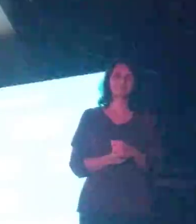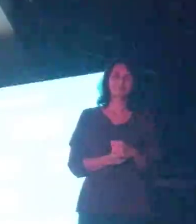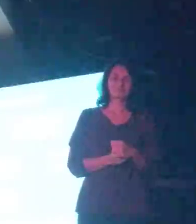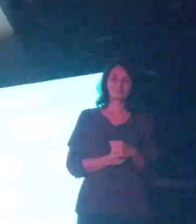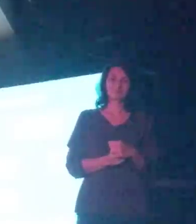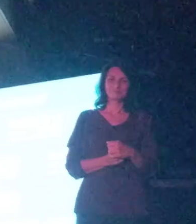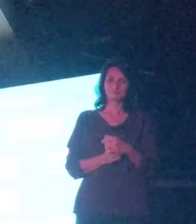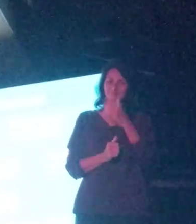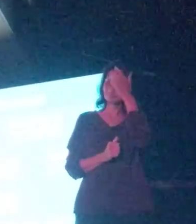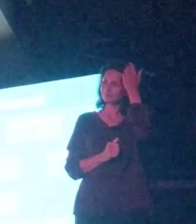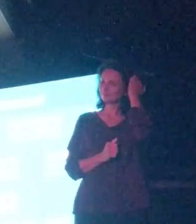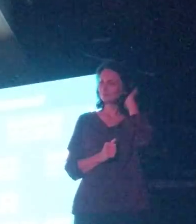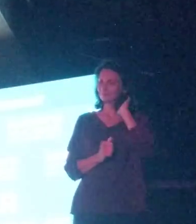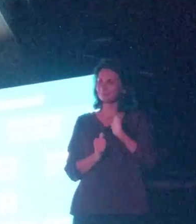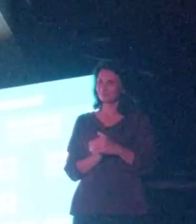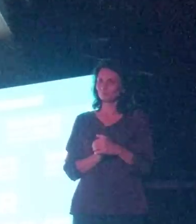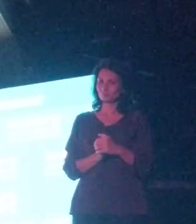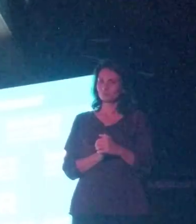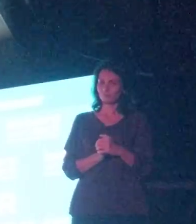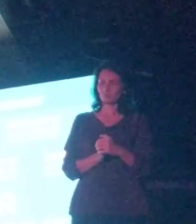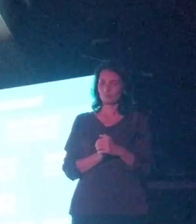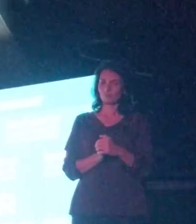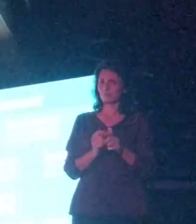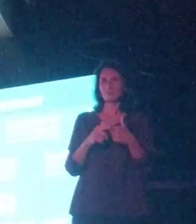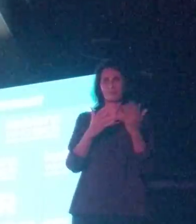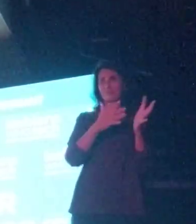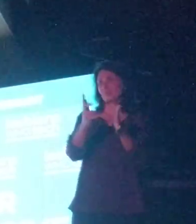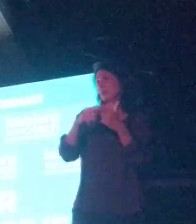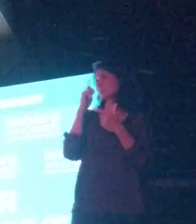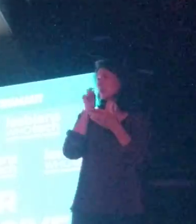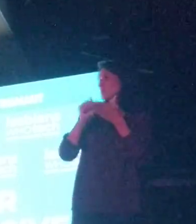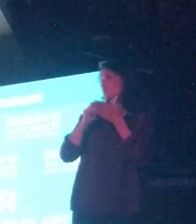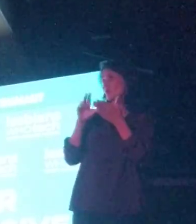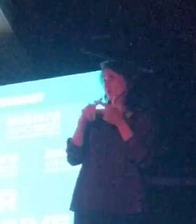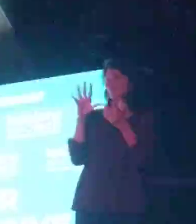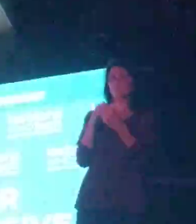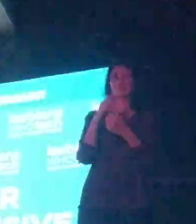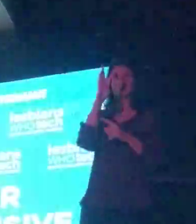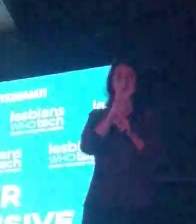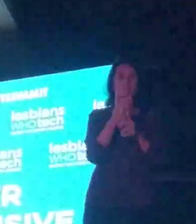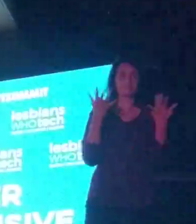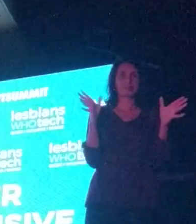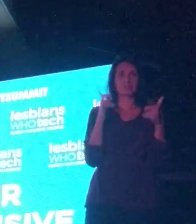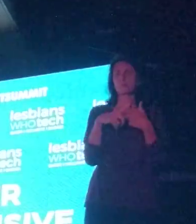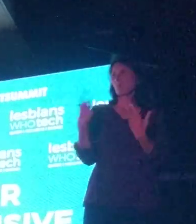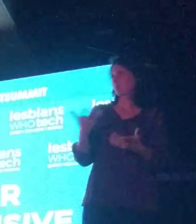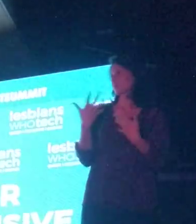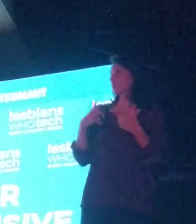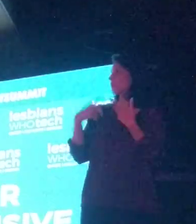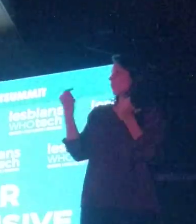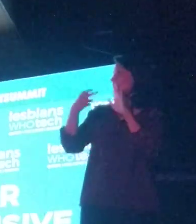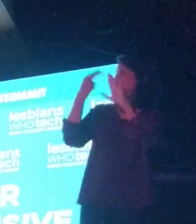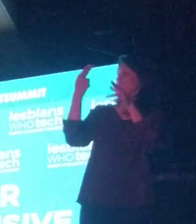as I was getting toward the end, because I wrote it in like 6 months, I said, what am I going to call it? And we had a lot